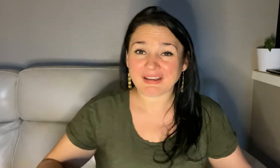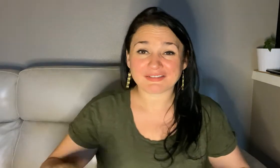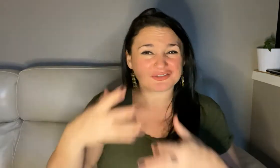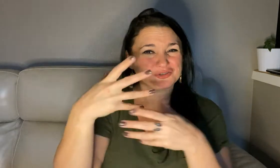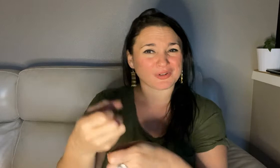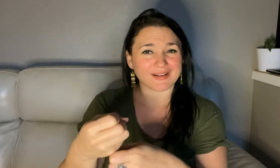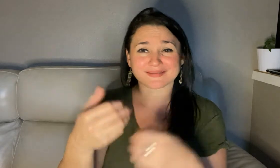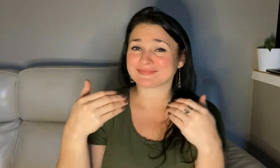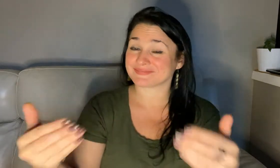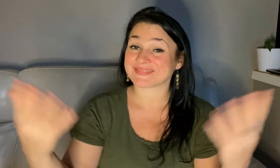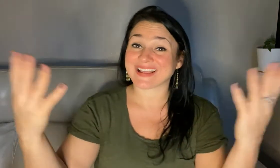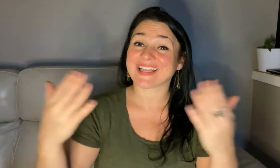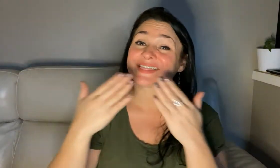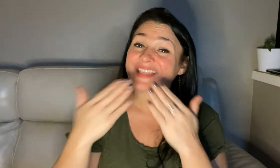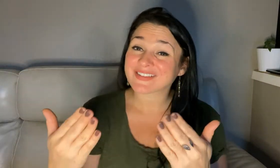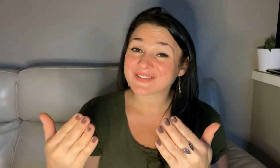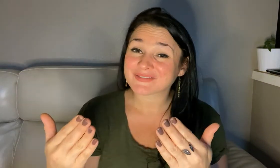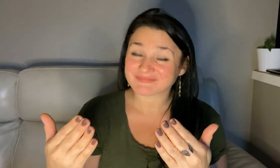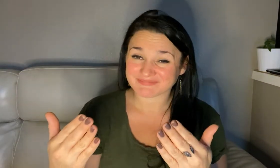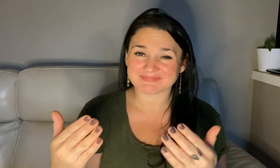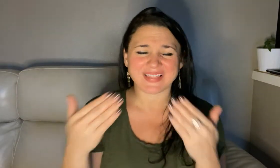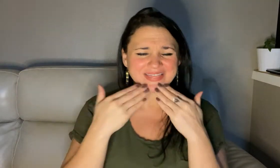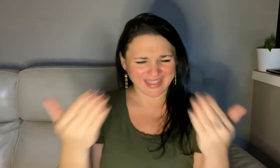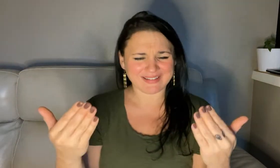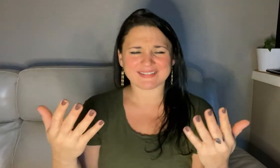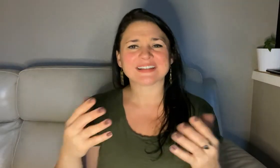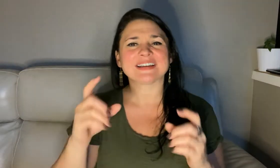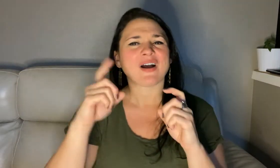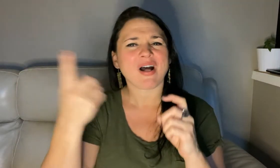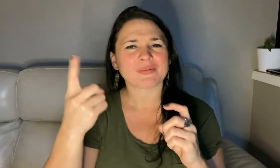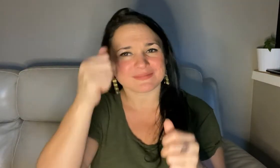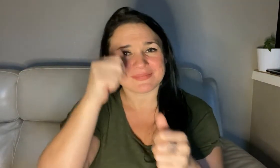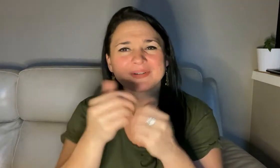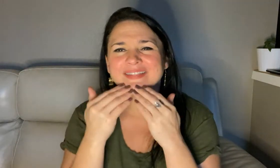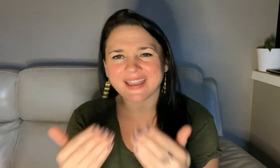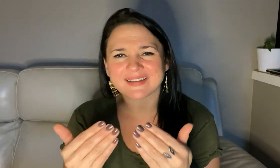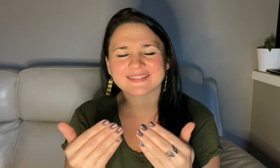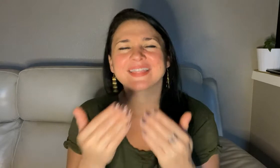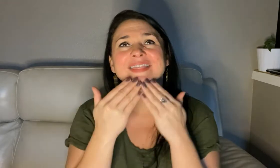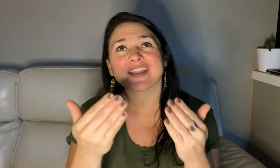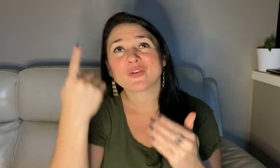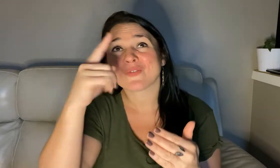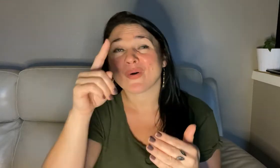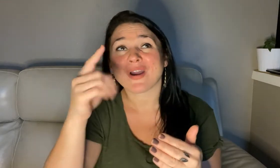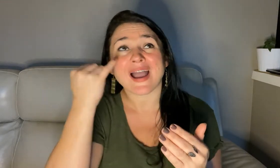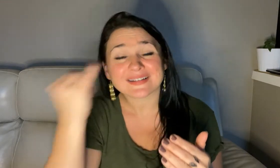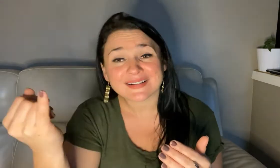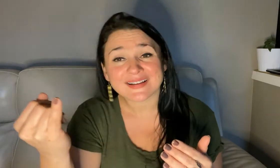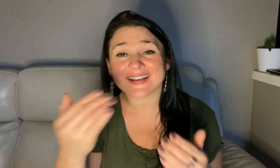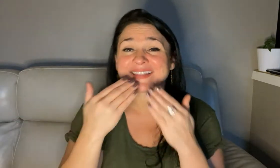willing, you can do this. Trust yourself. Thank you. Always remember to give thanks. Thanks